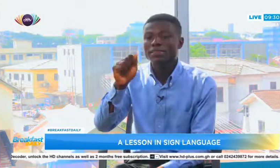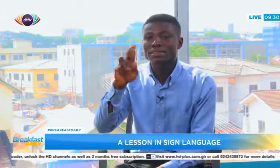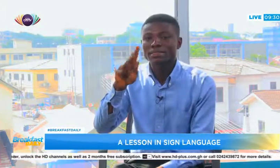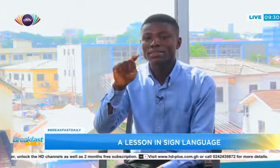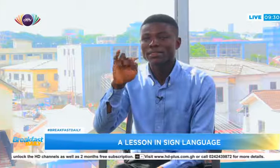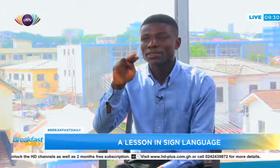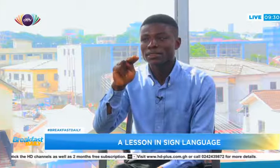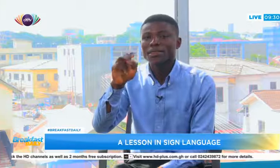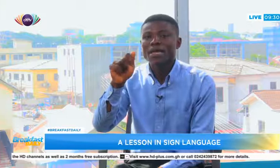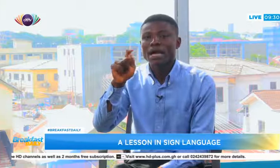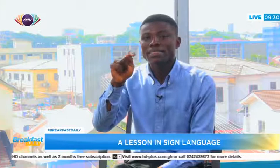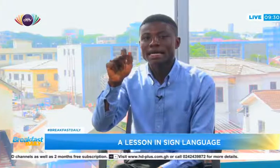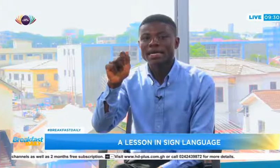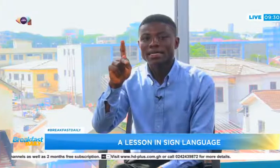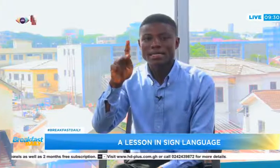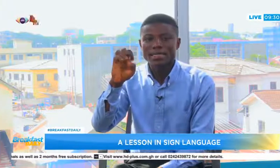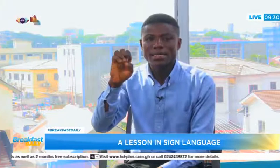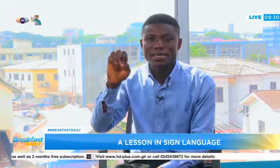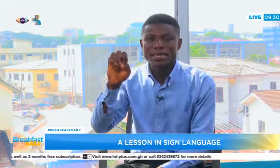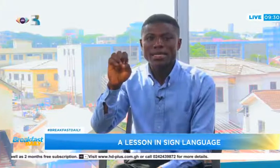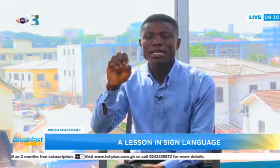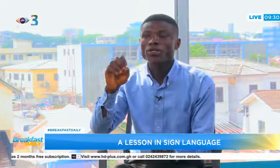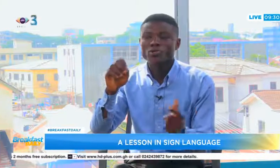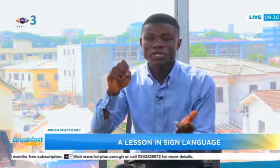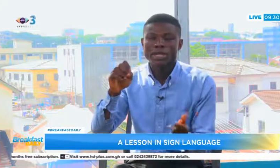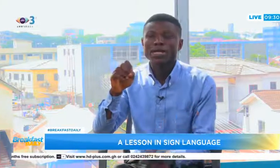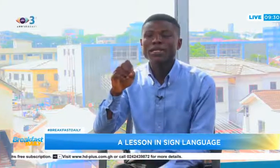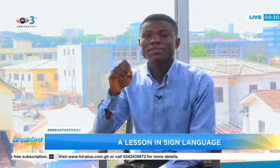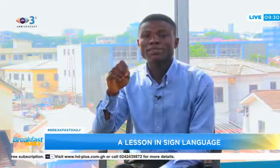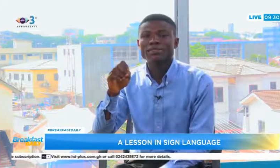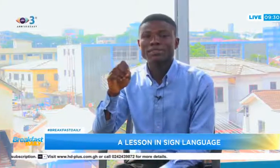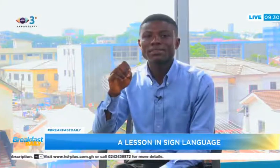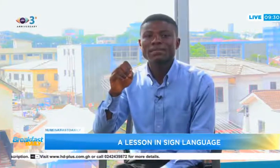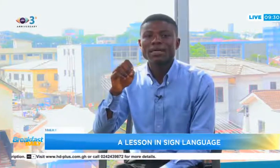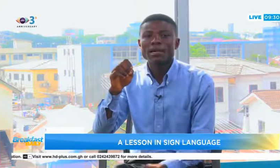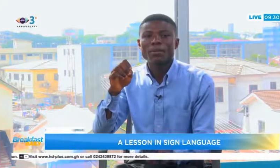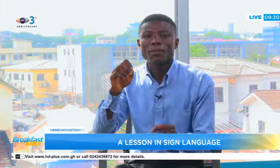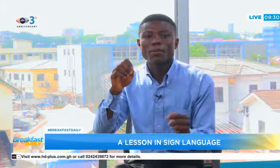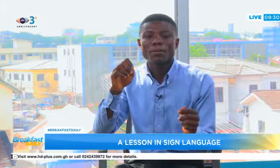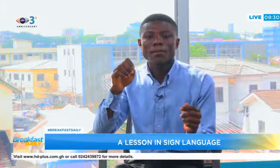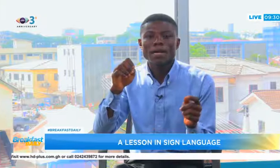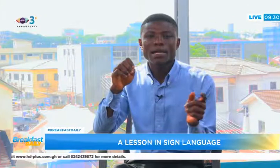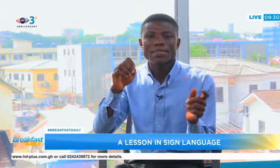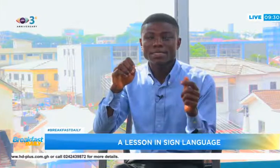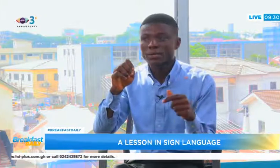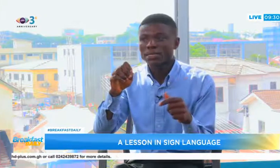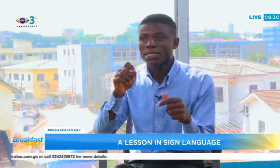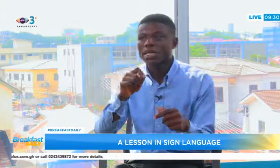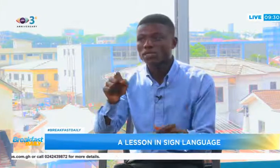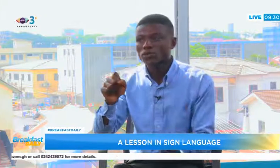Martin Atta K. And then on Twitter, it's at Nyamekye